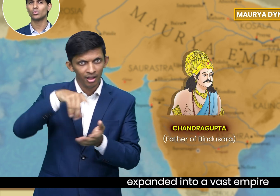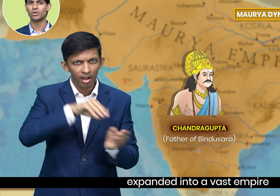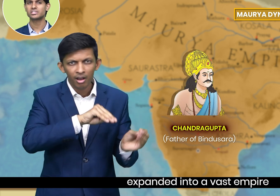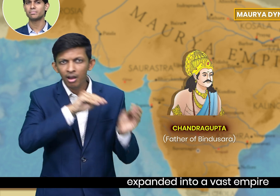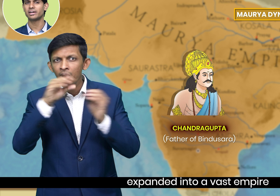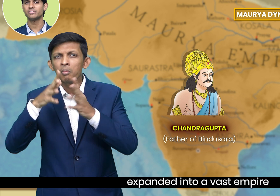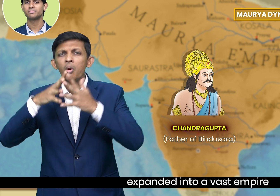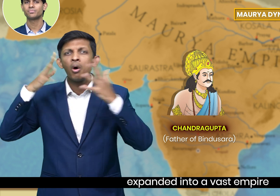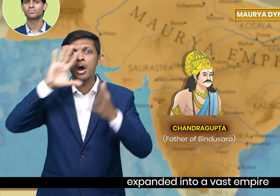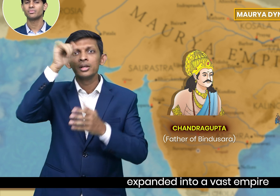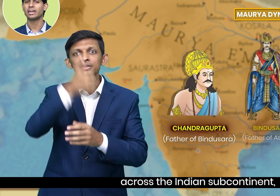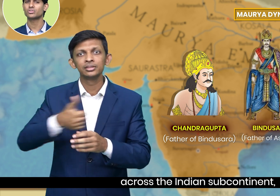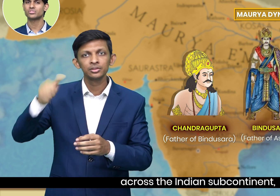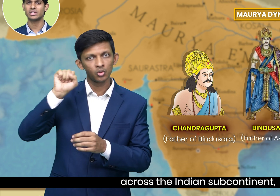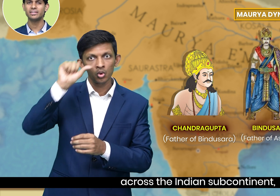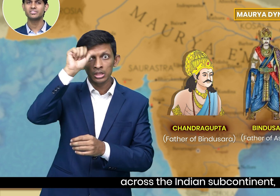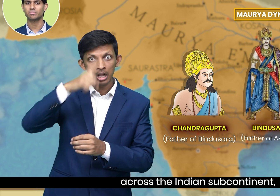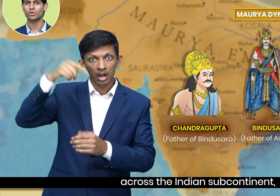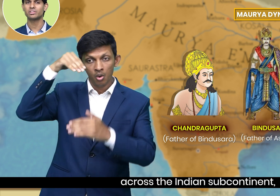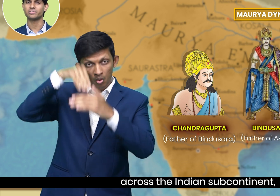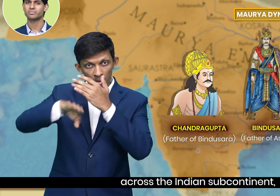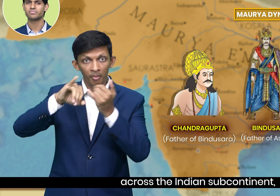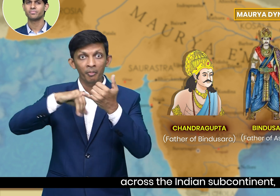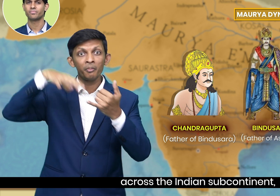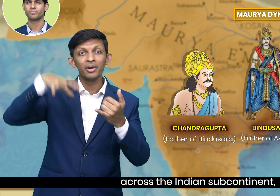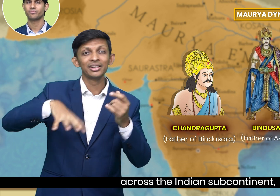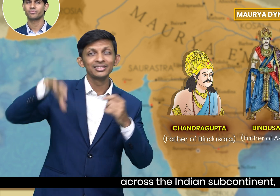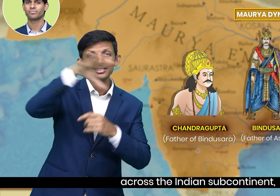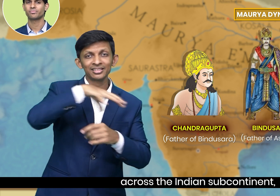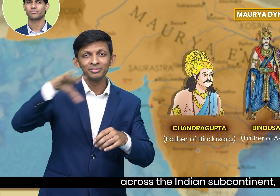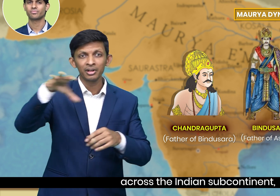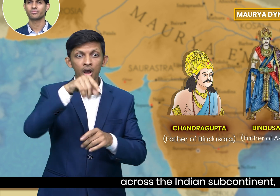expanded into a vast empire across the Indian subcontinent,